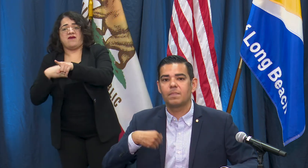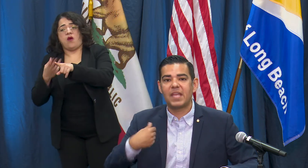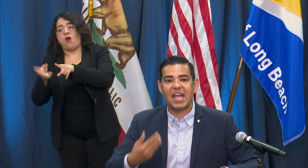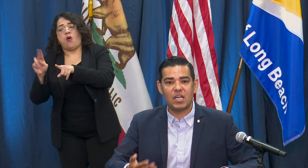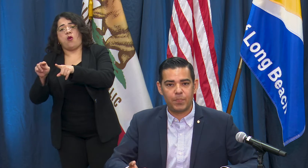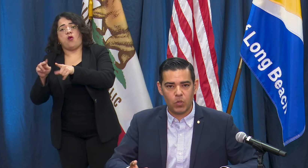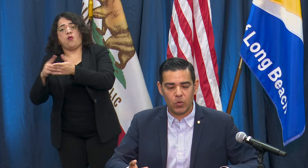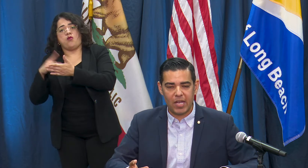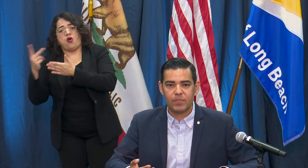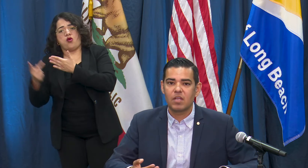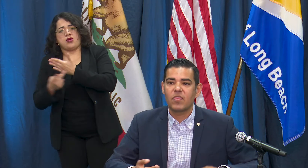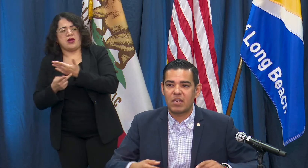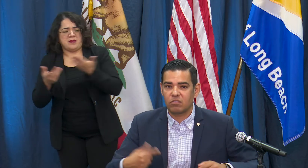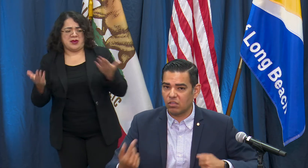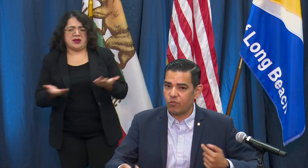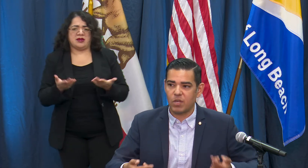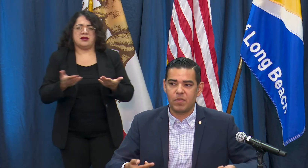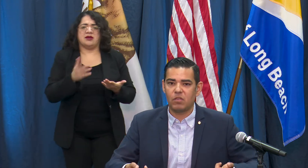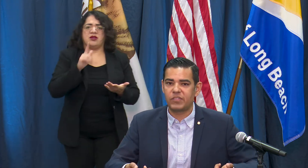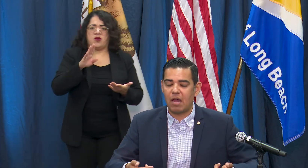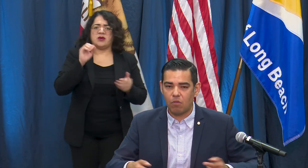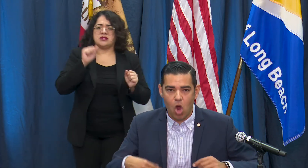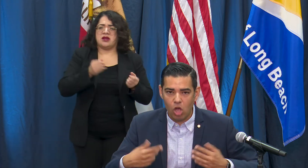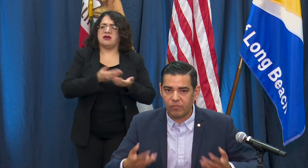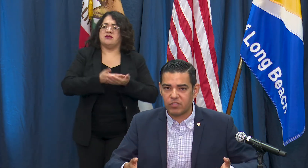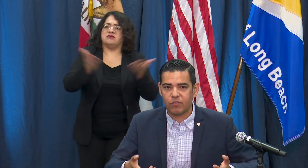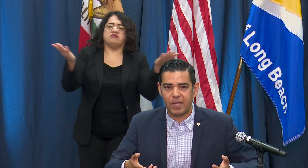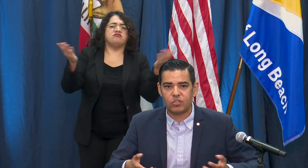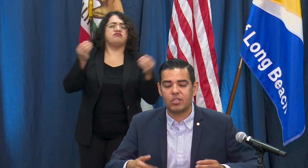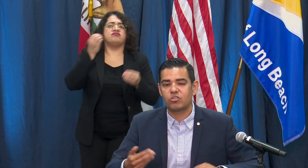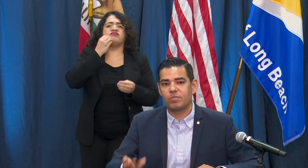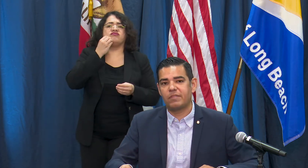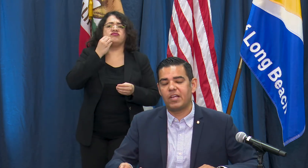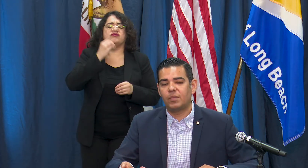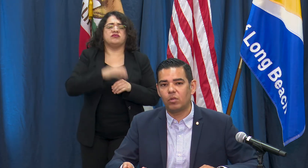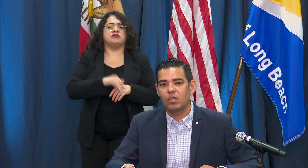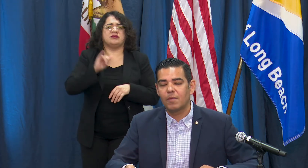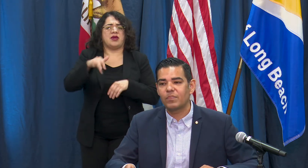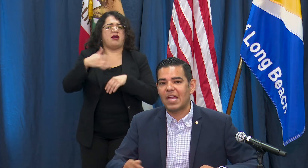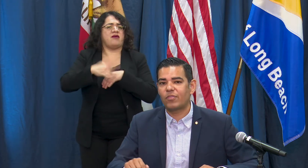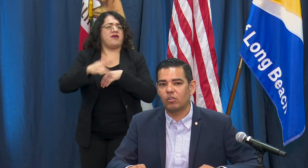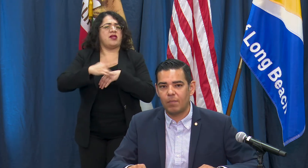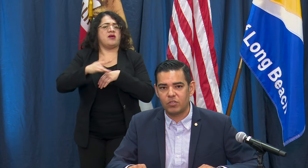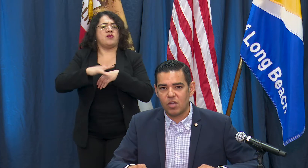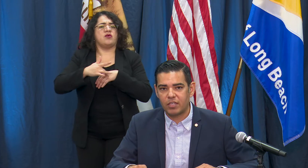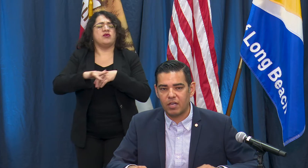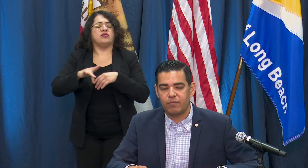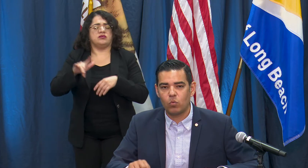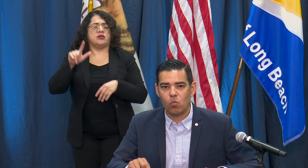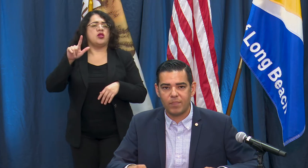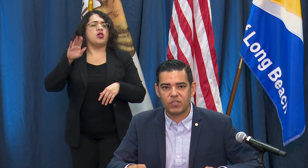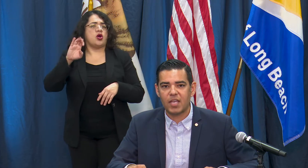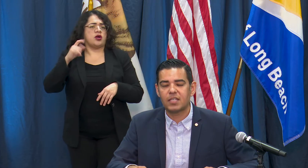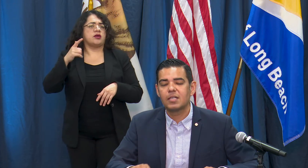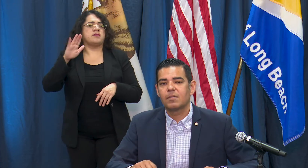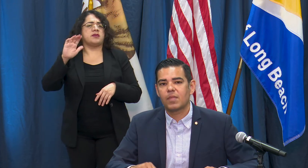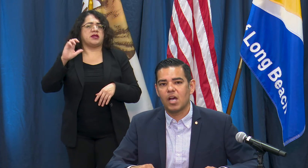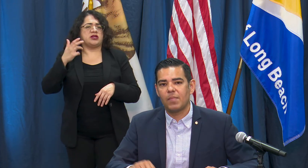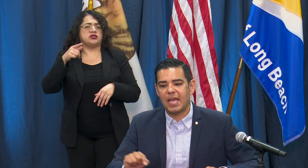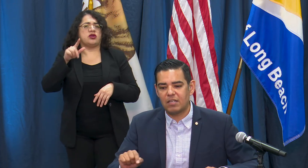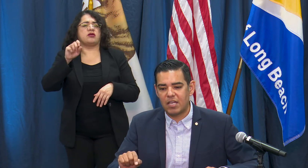number and a program that is delivering meals out. All of this information should be available at the longbeach.gov